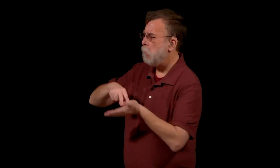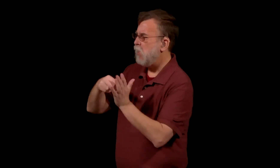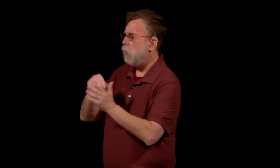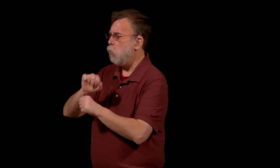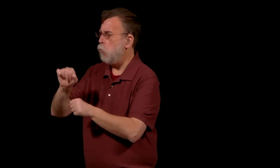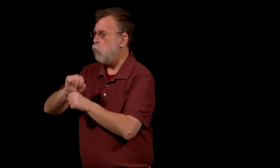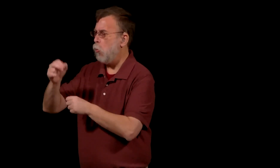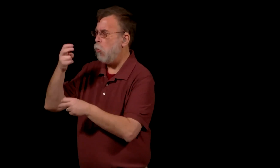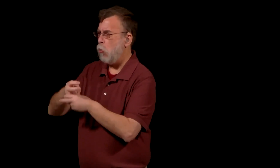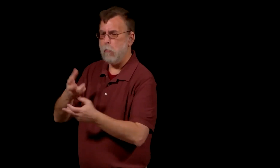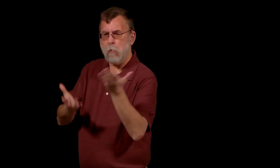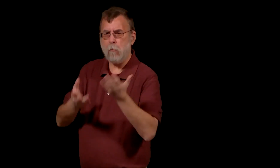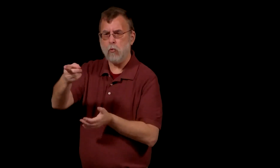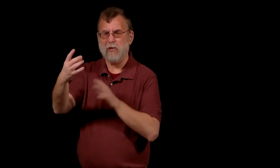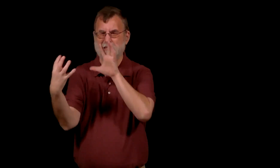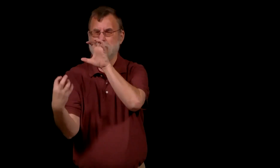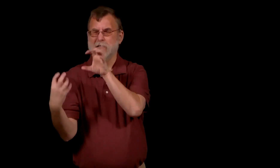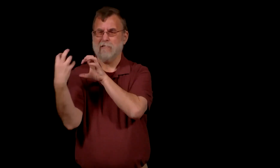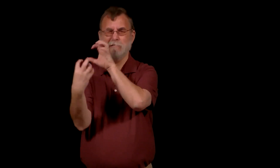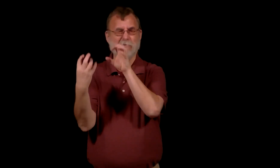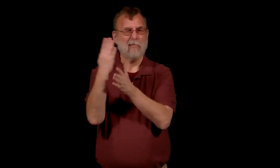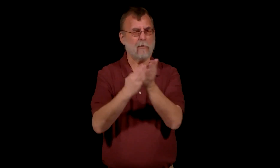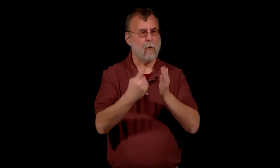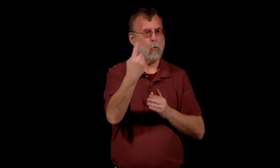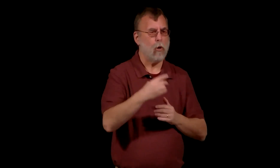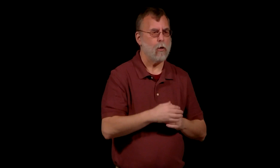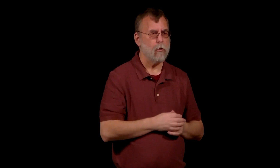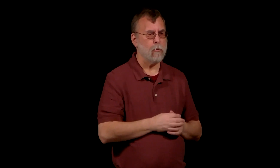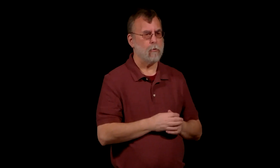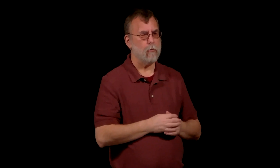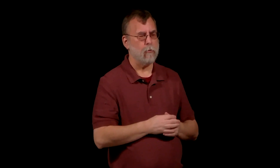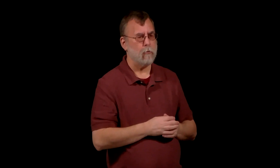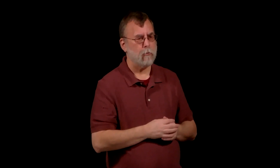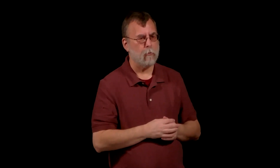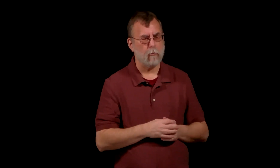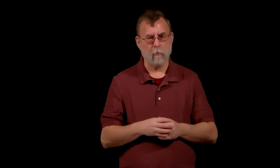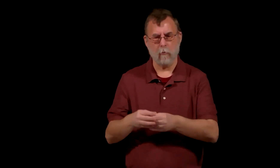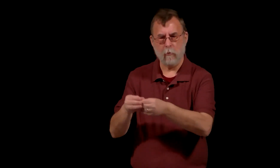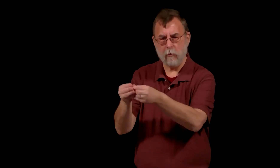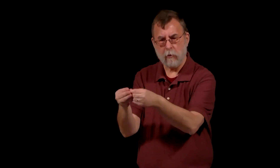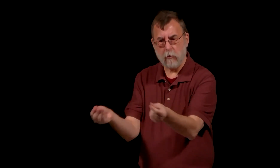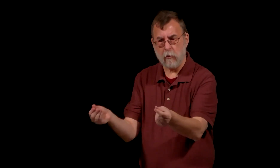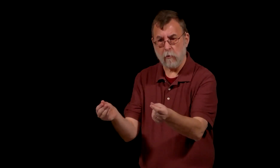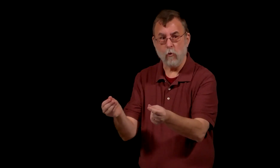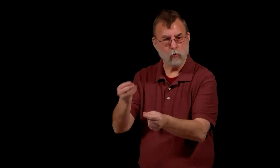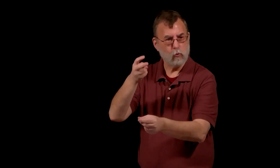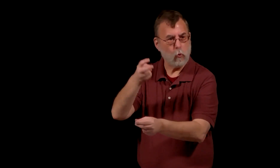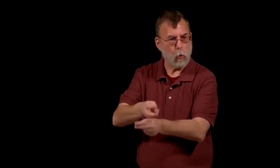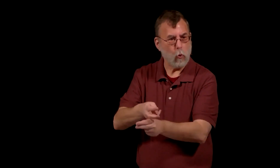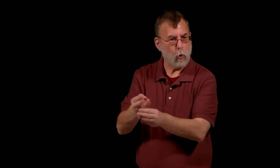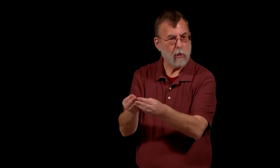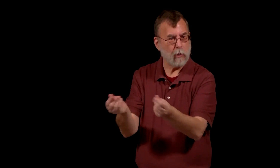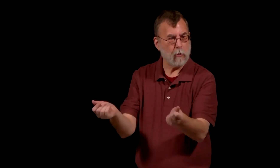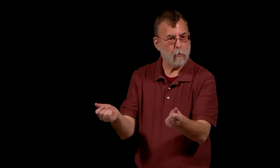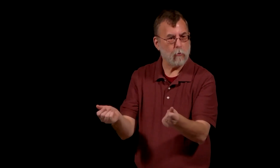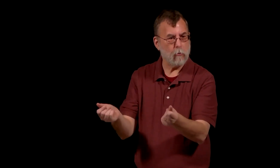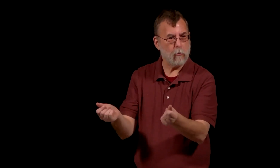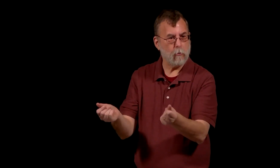hard. What does that mean to work hard? Maybe you're in conflict with someone, disagree. It's hard to solve